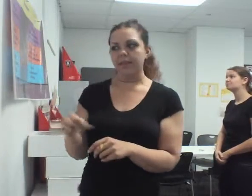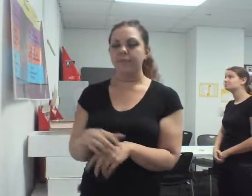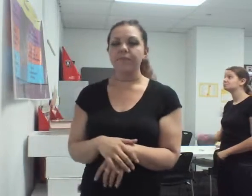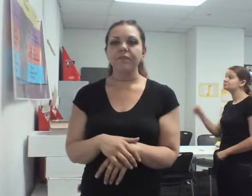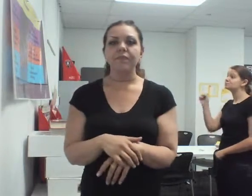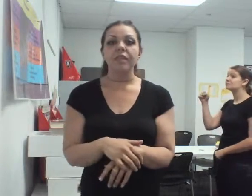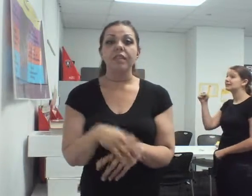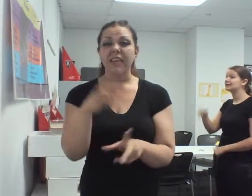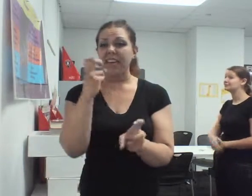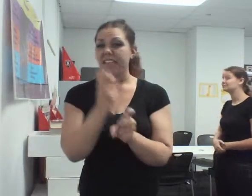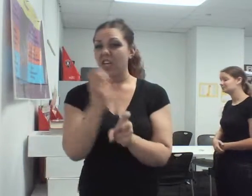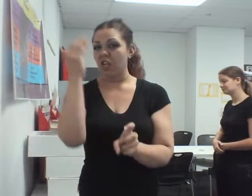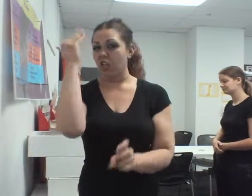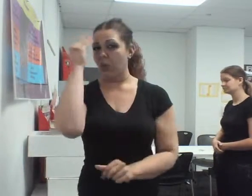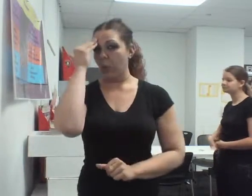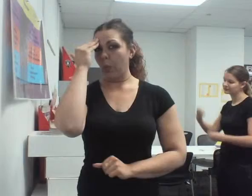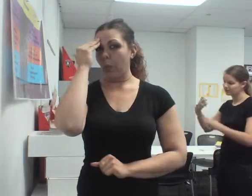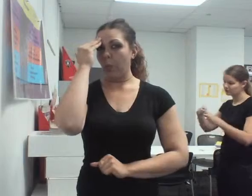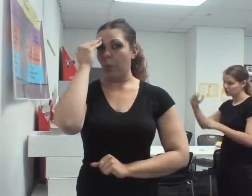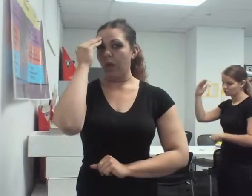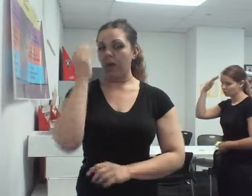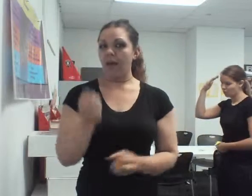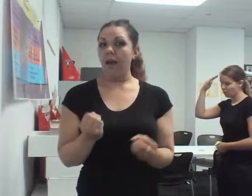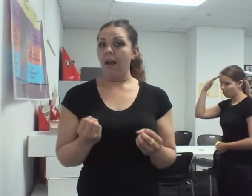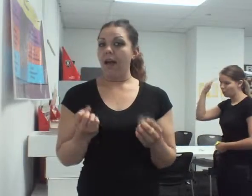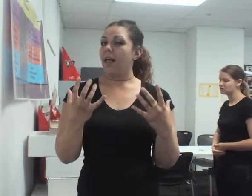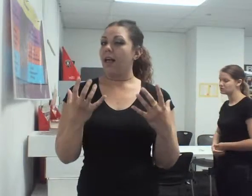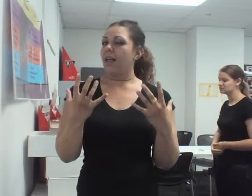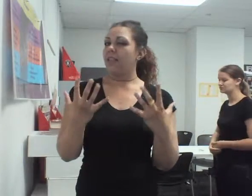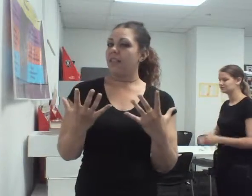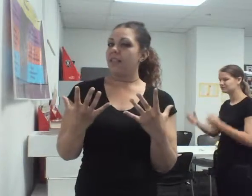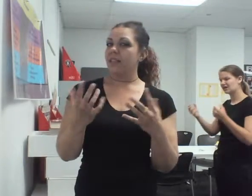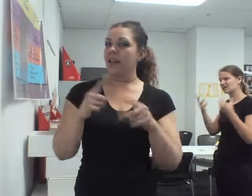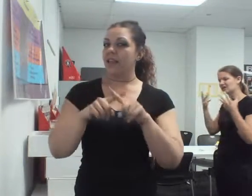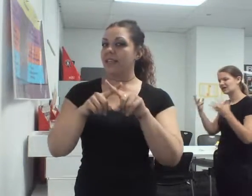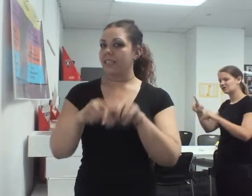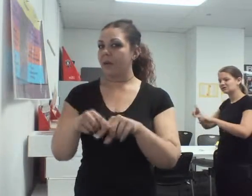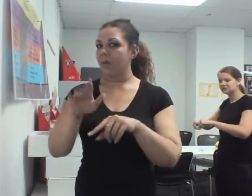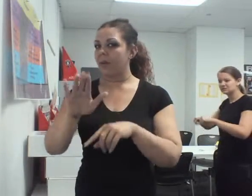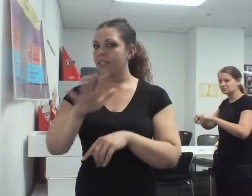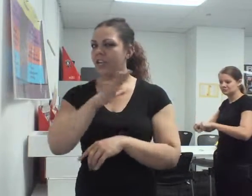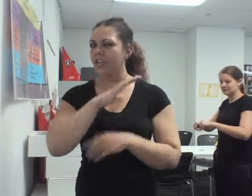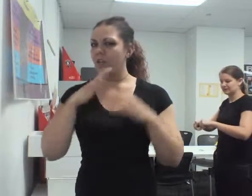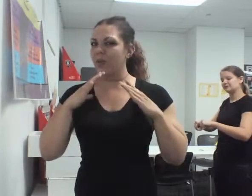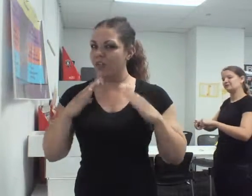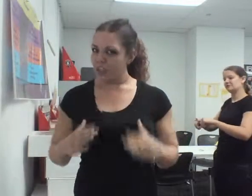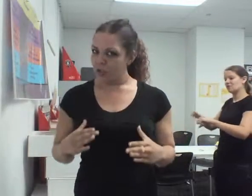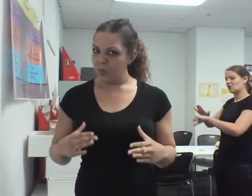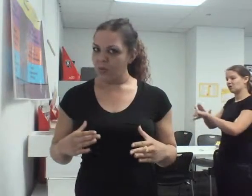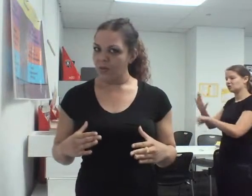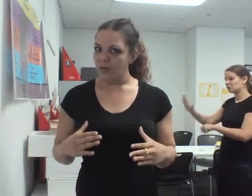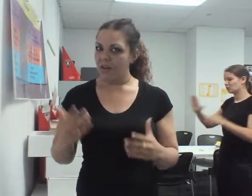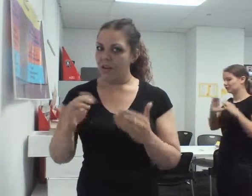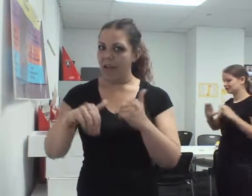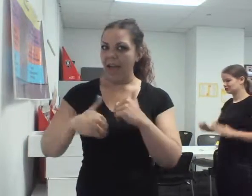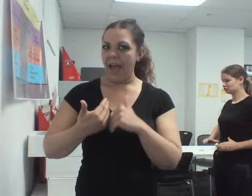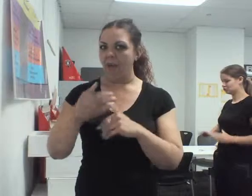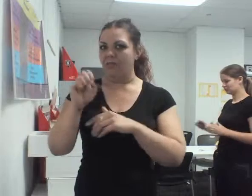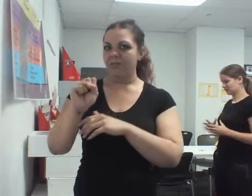It's hard to know. A lot of it is really going to depend on your consumer. How savvy your consumer is, how well